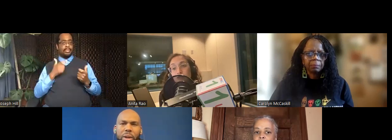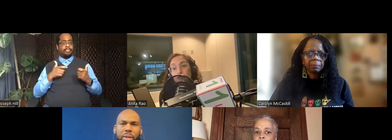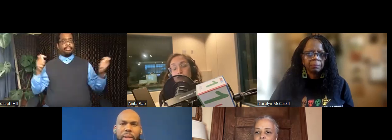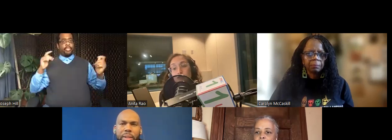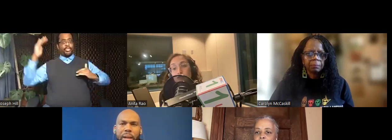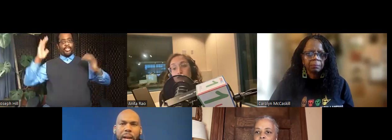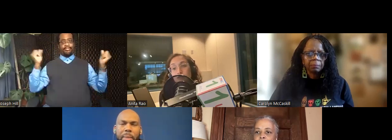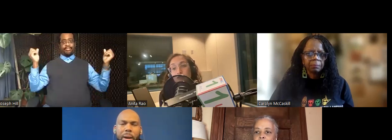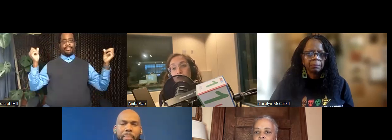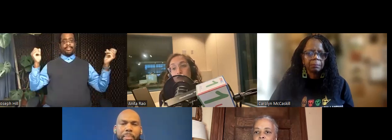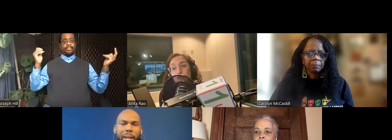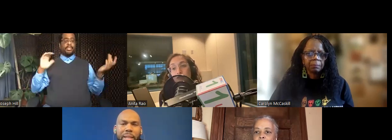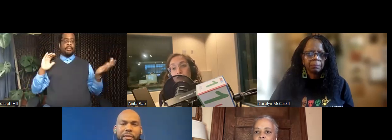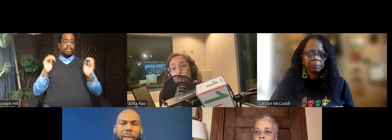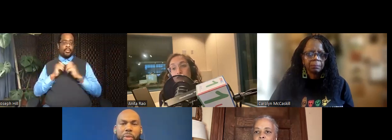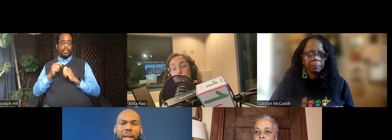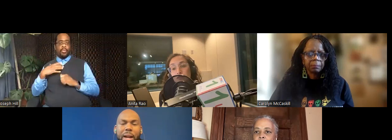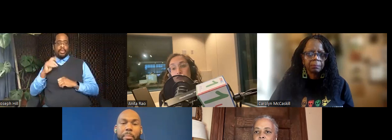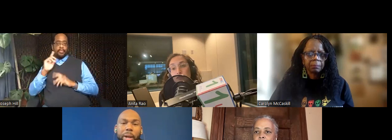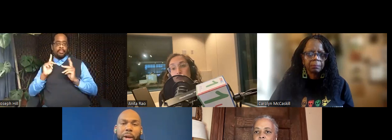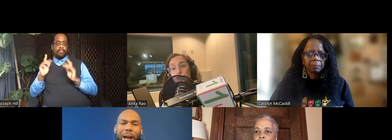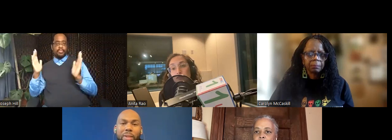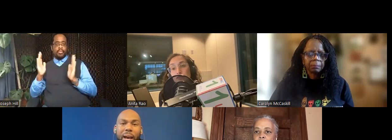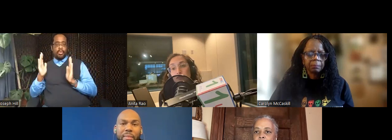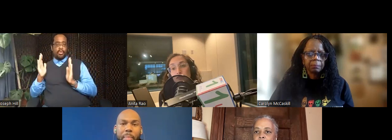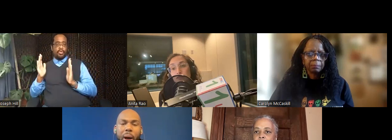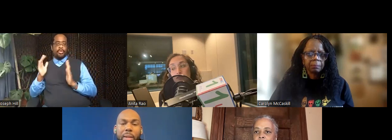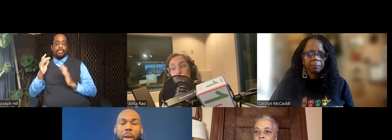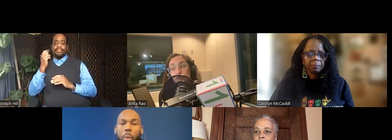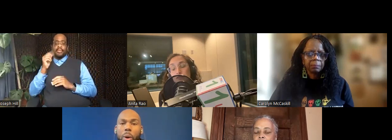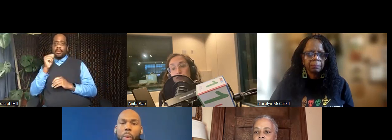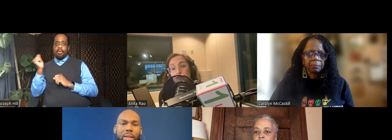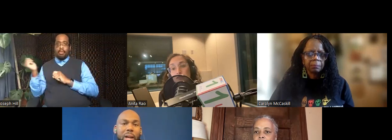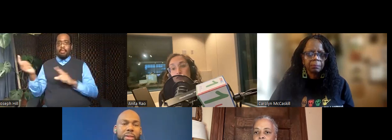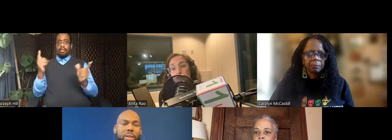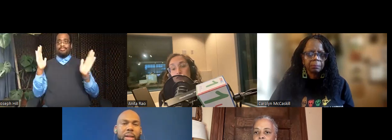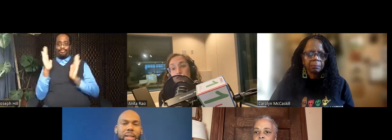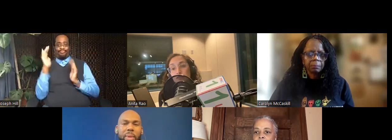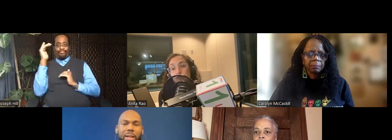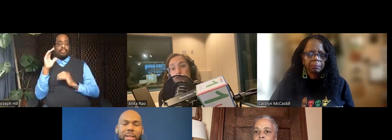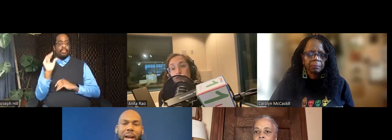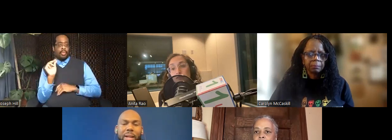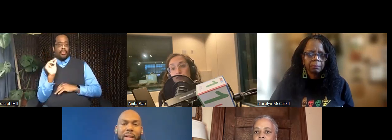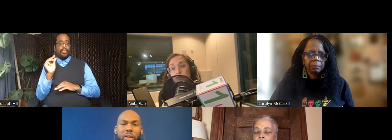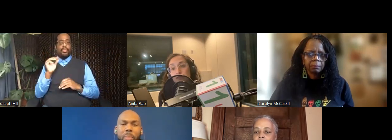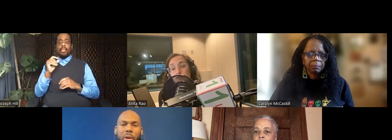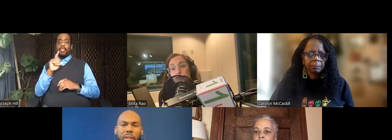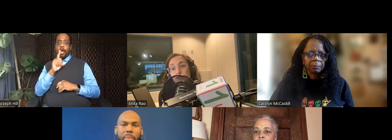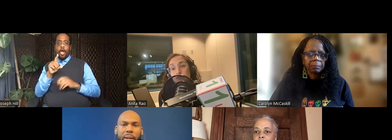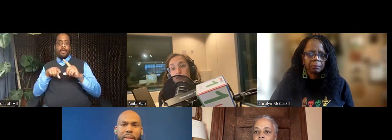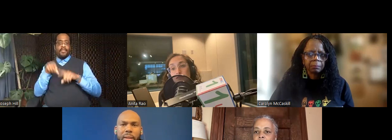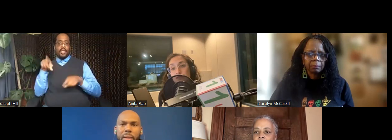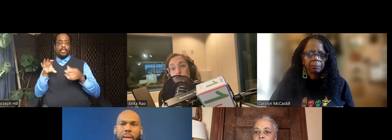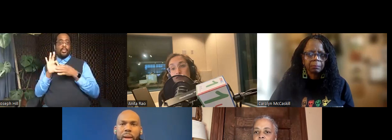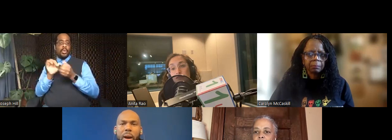signing. Notice sometimes Black deaf people sign bigger outside of the box, where white signers typically sign in a